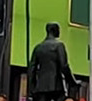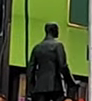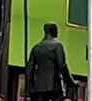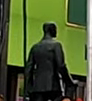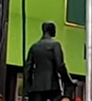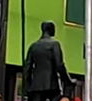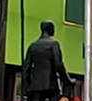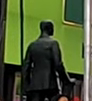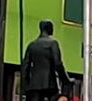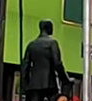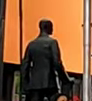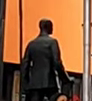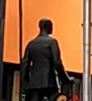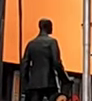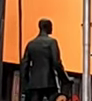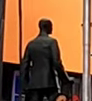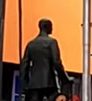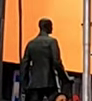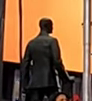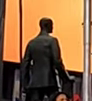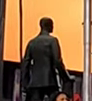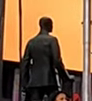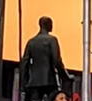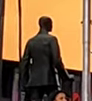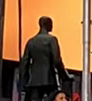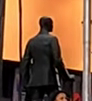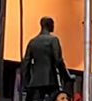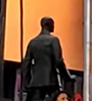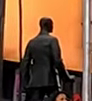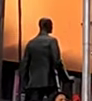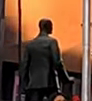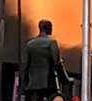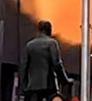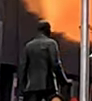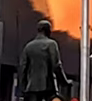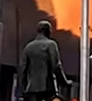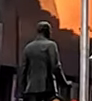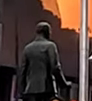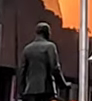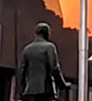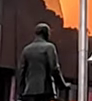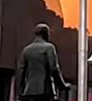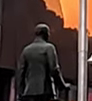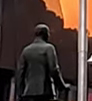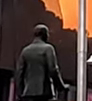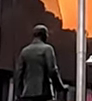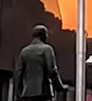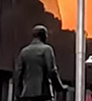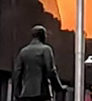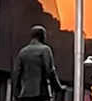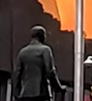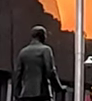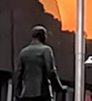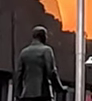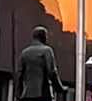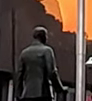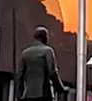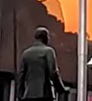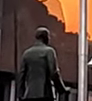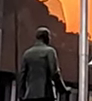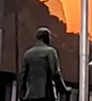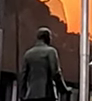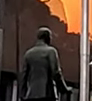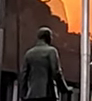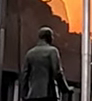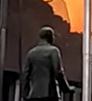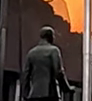music, whether that was singing or not. And then I had some wonderful people behind my back and my corner, like my godmother Natalie. She really is like, you know, put